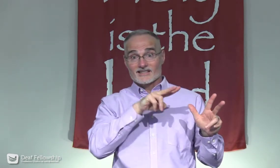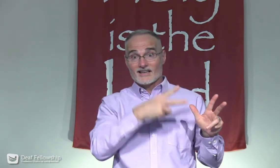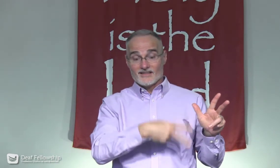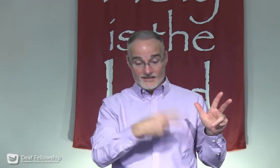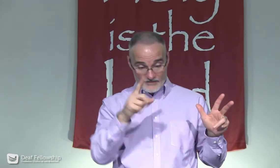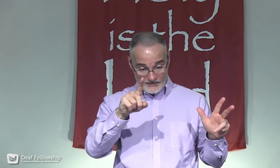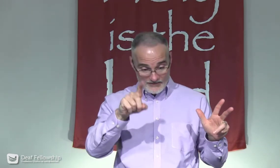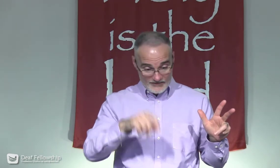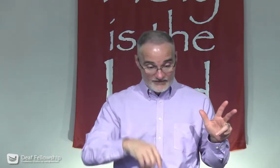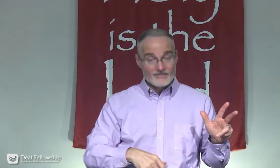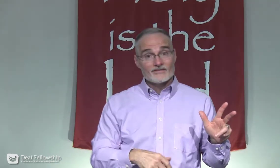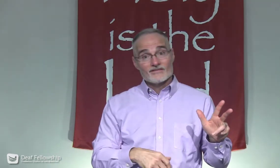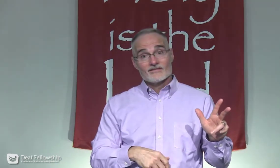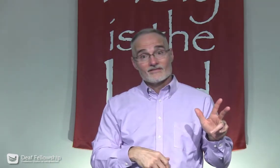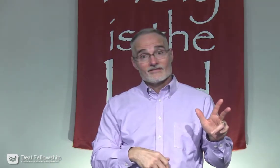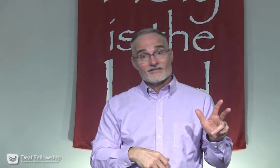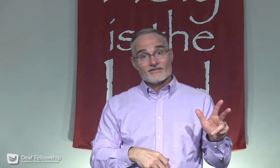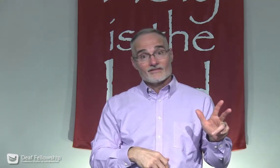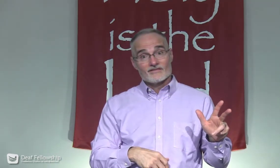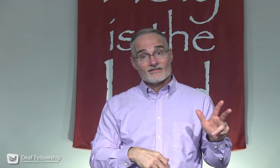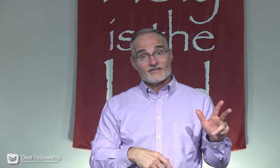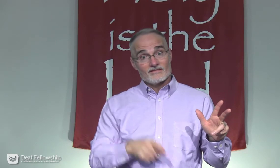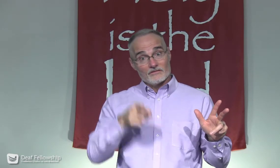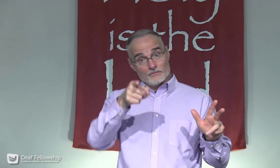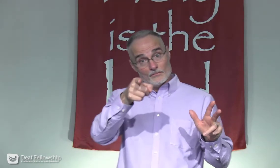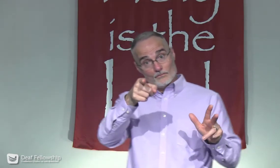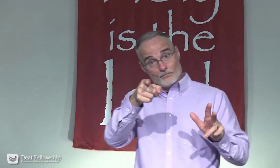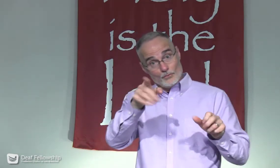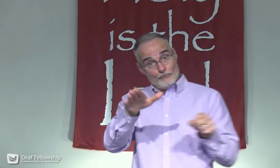Is your faith like that thief?